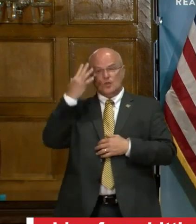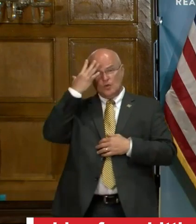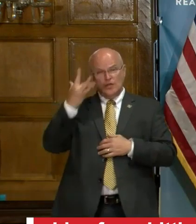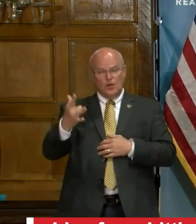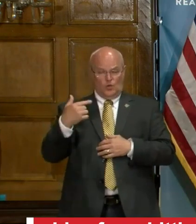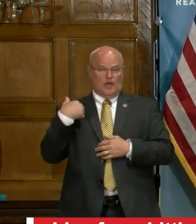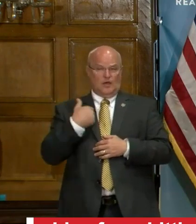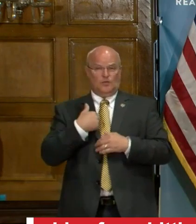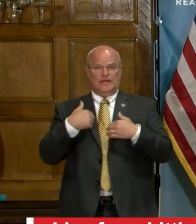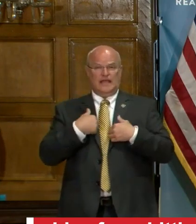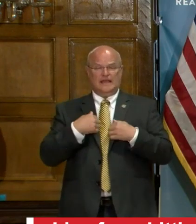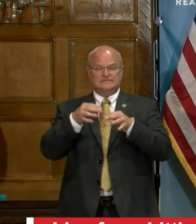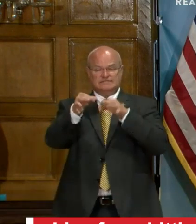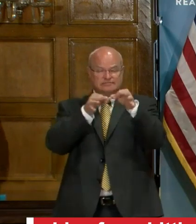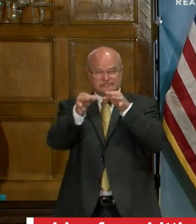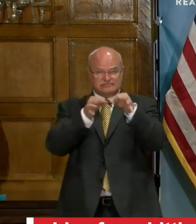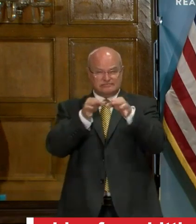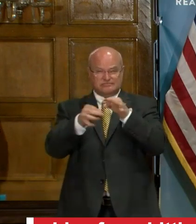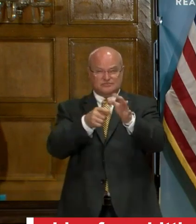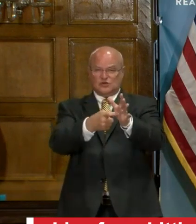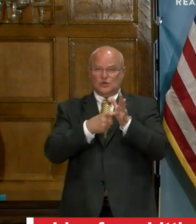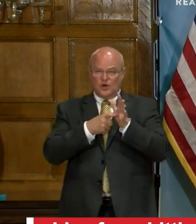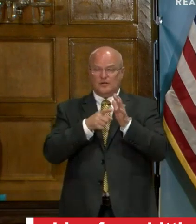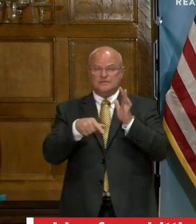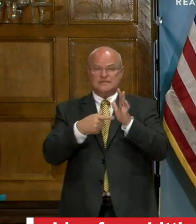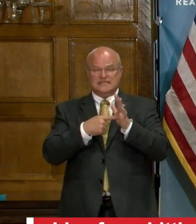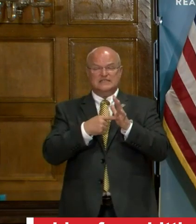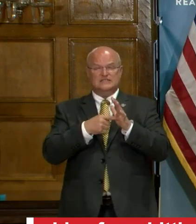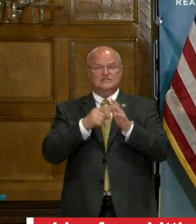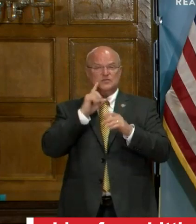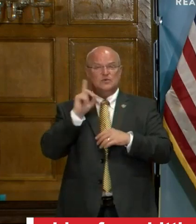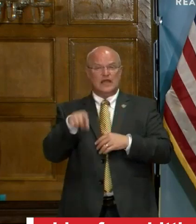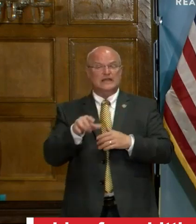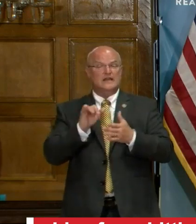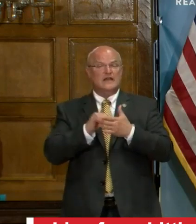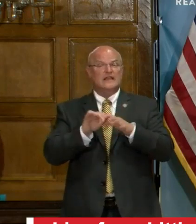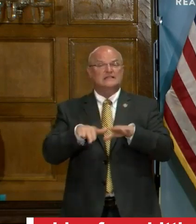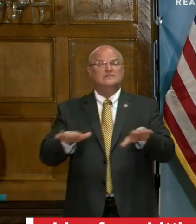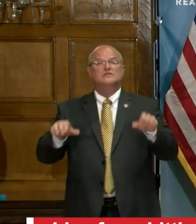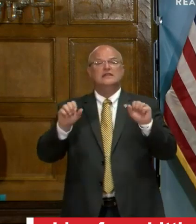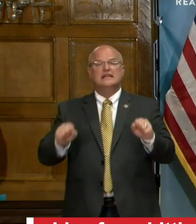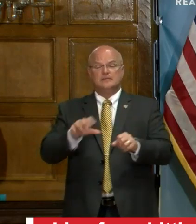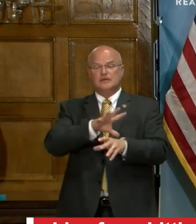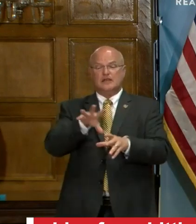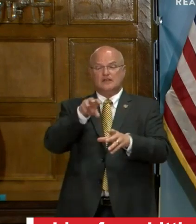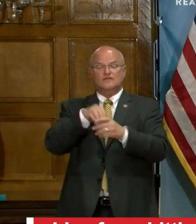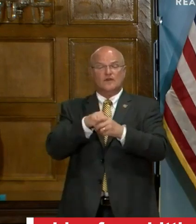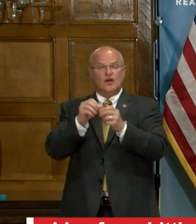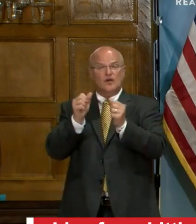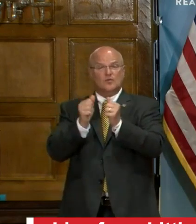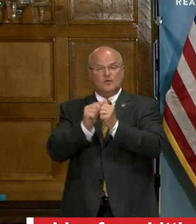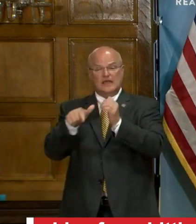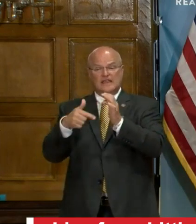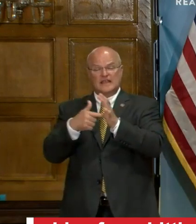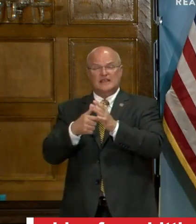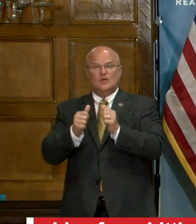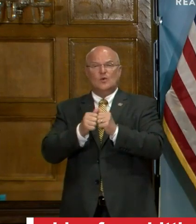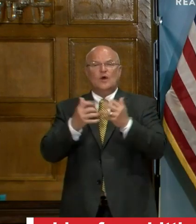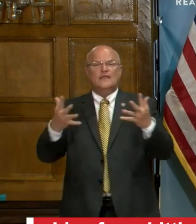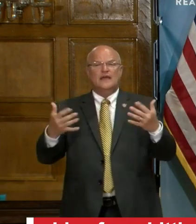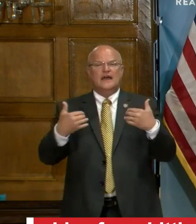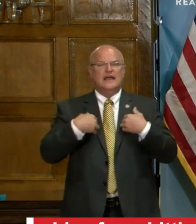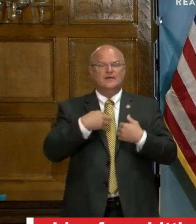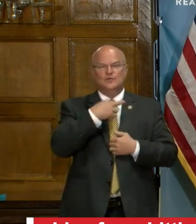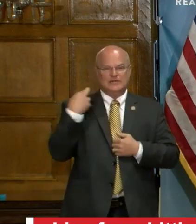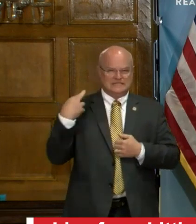for the detailed requirements in these directives, is so that children can be involved in these without putting them at